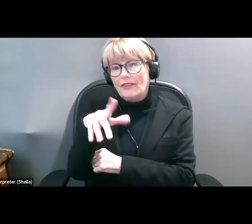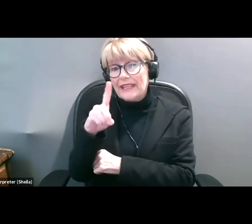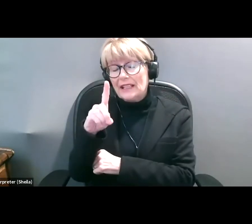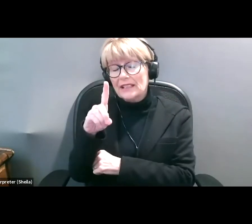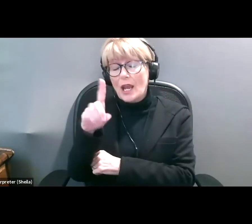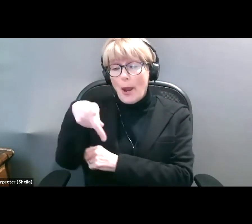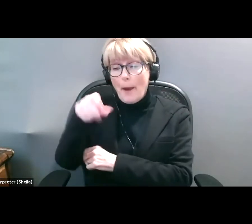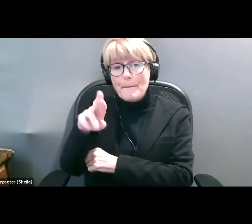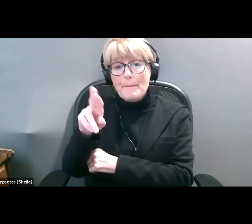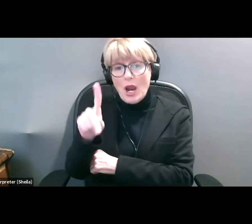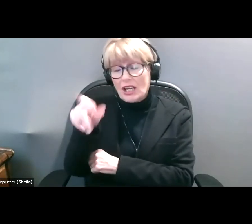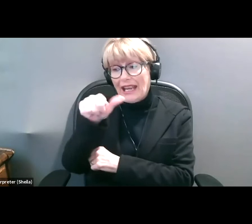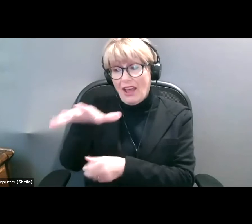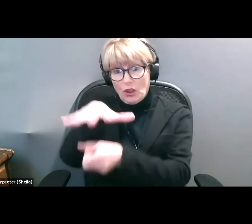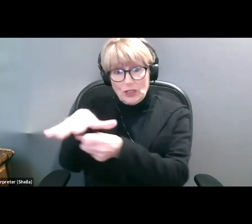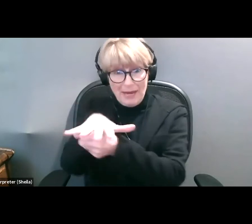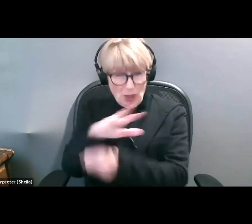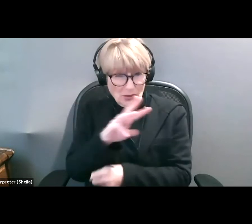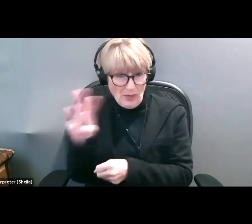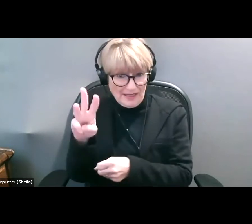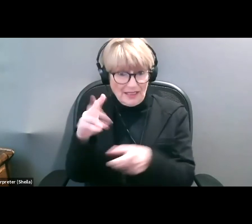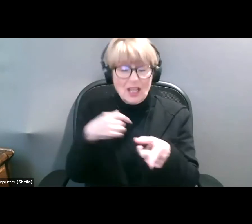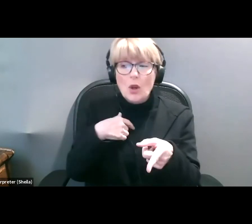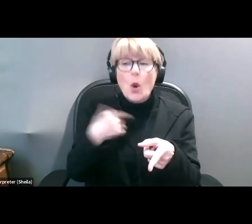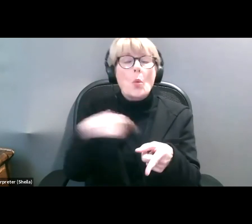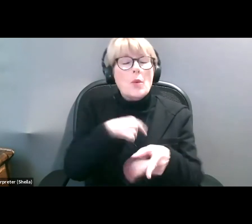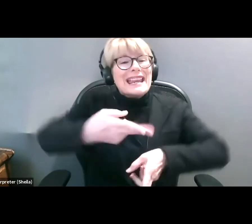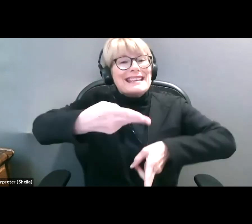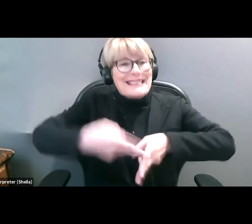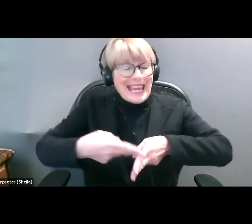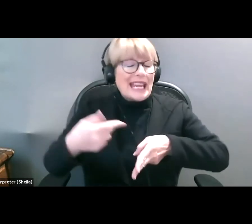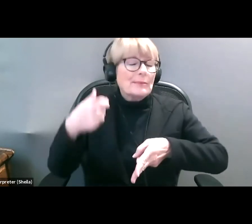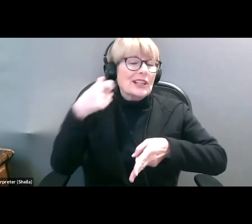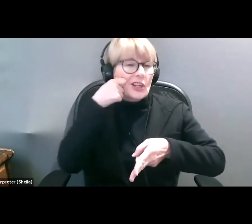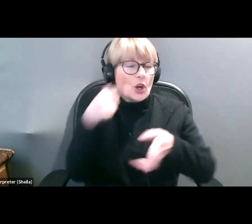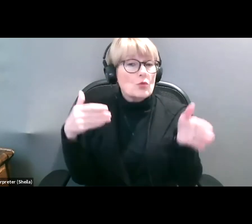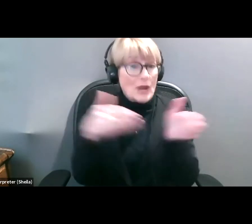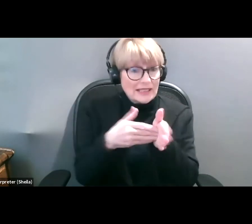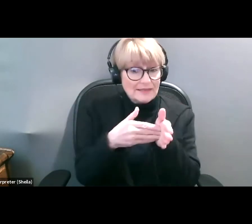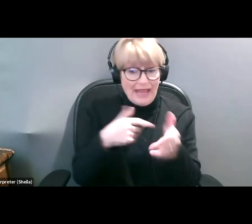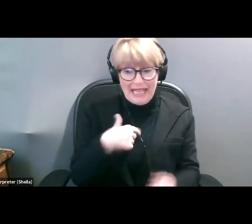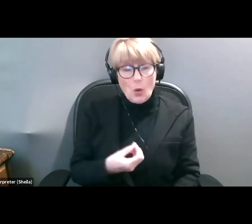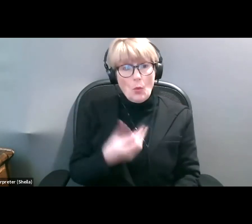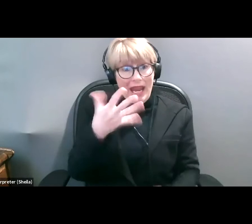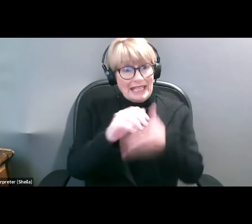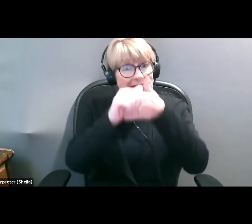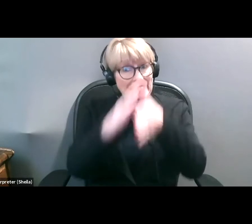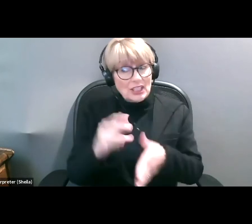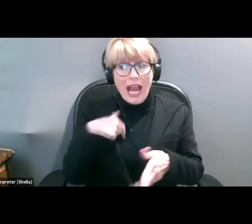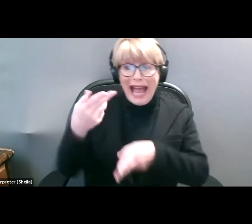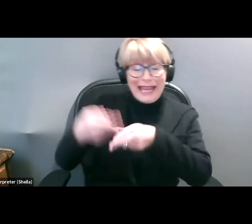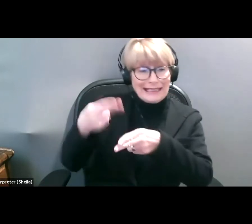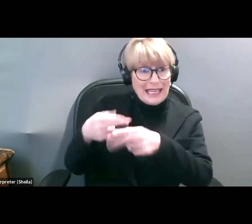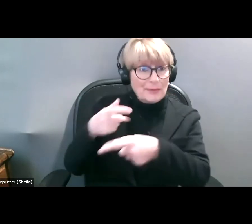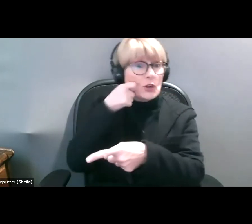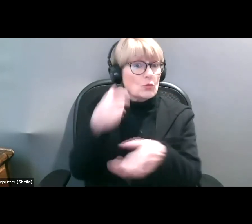named racism. And that as a white leader, I began to name racism myself, because